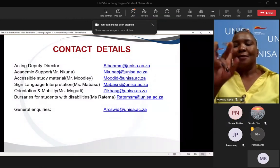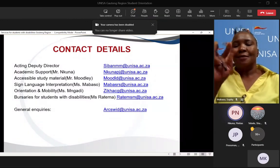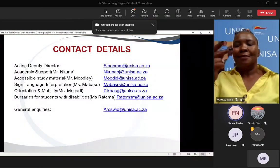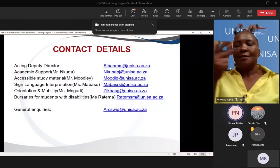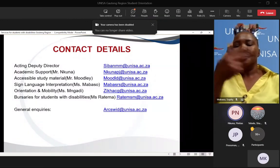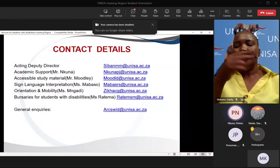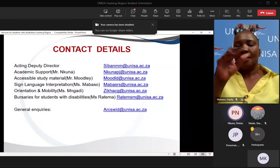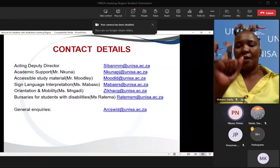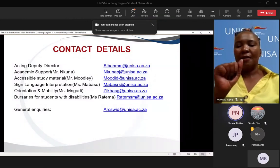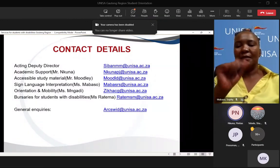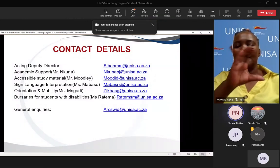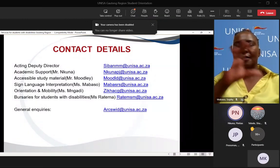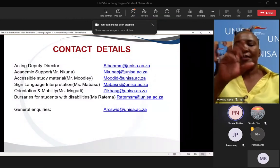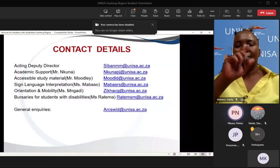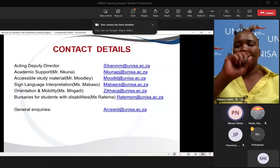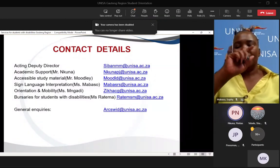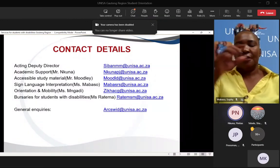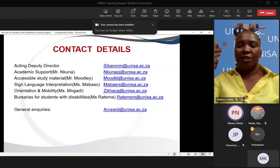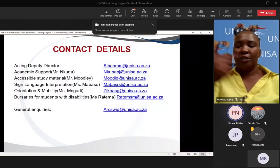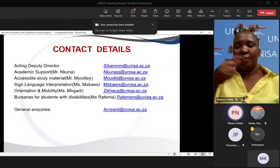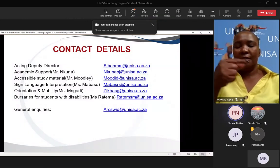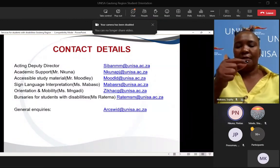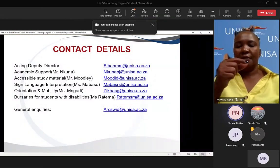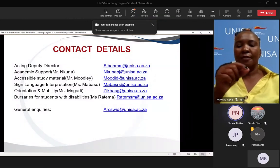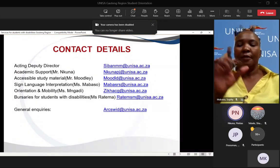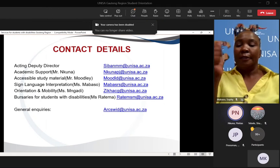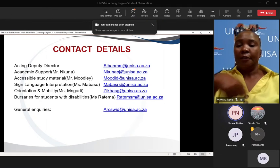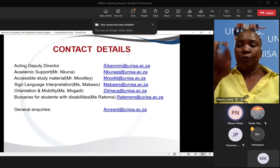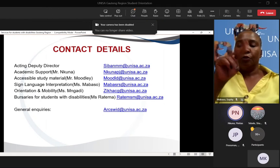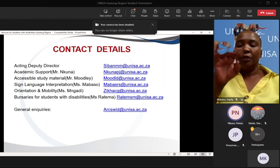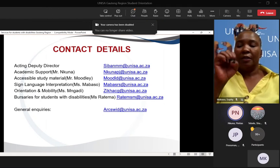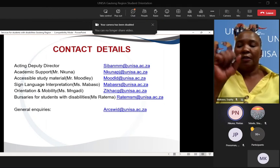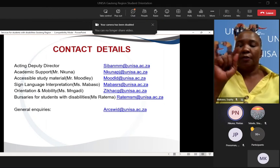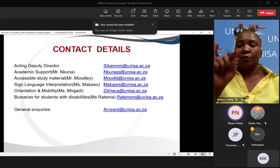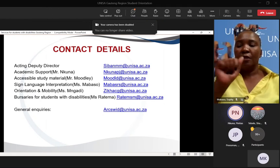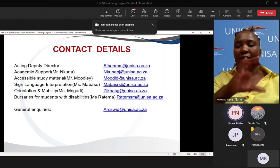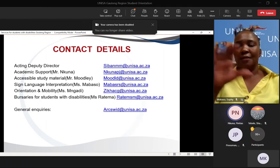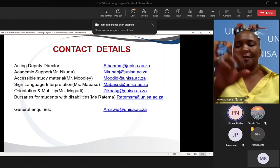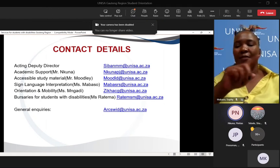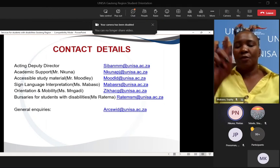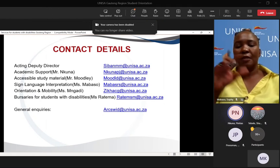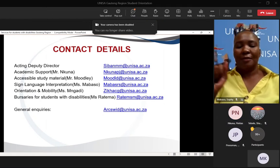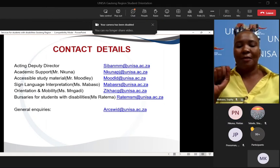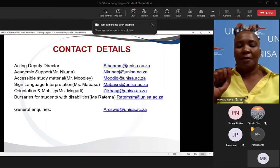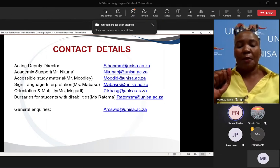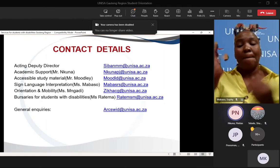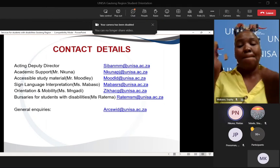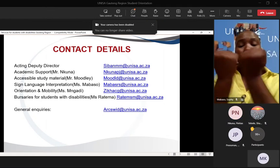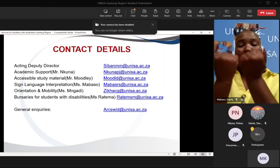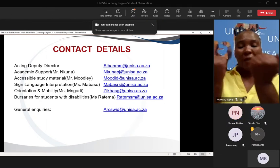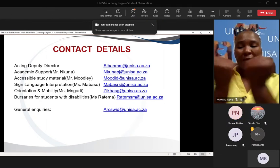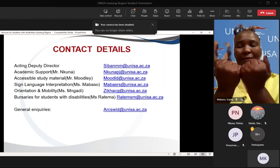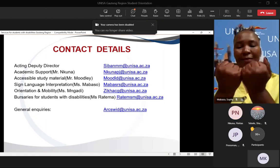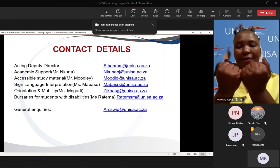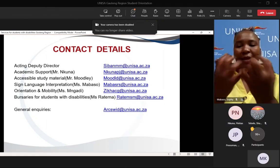CG at unisa.ac.za and in terms of bursaries for students with disability